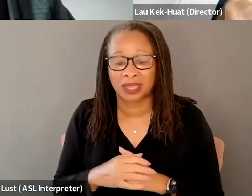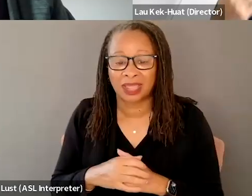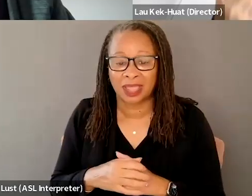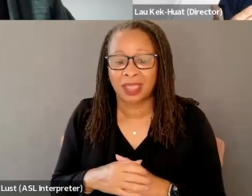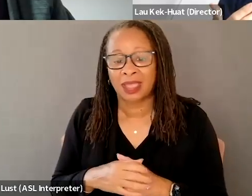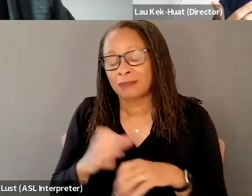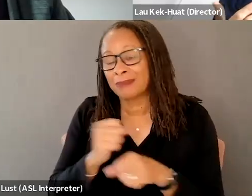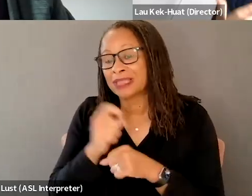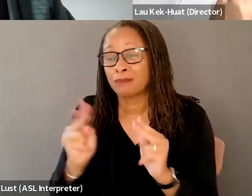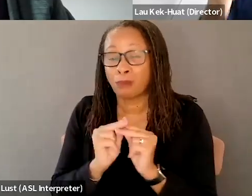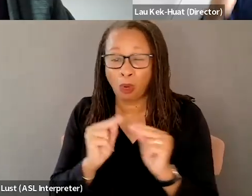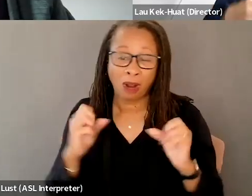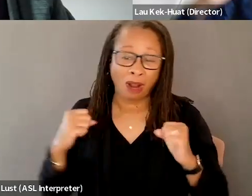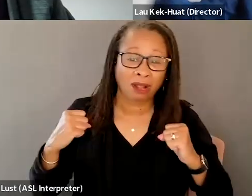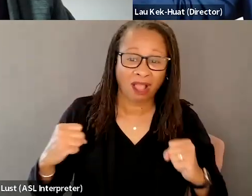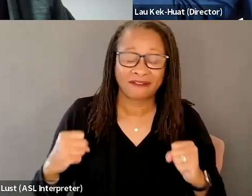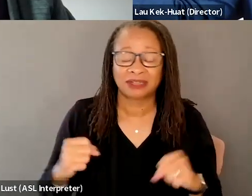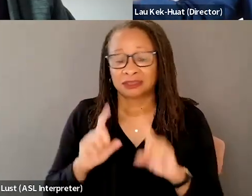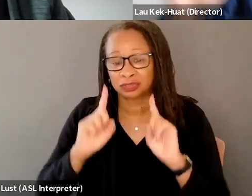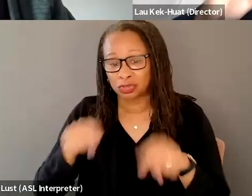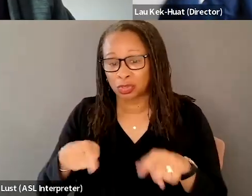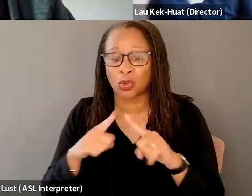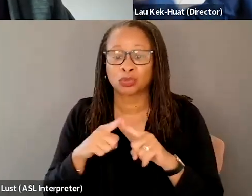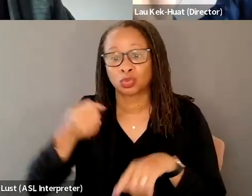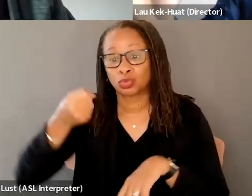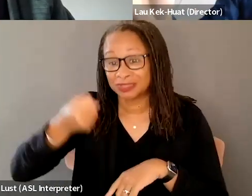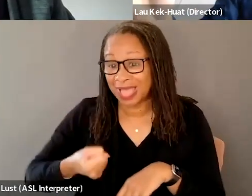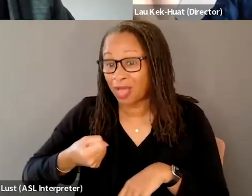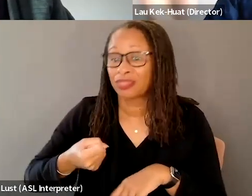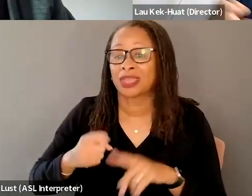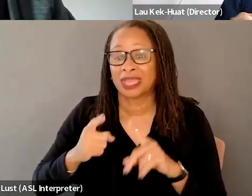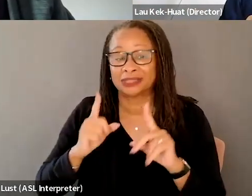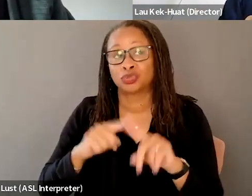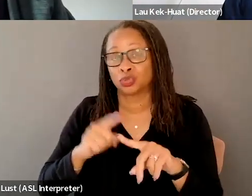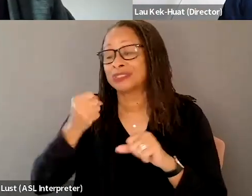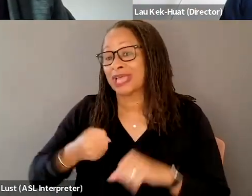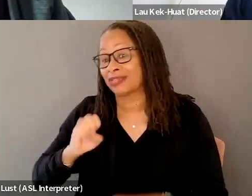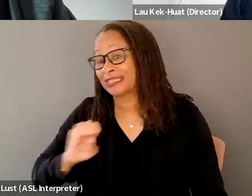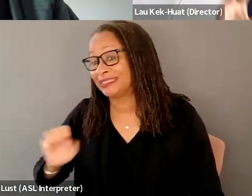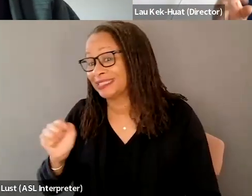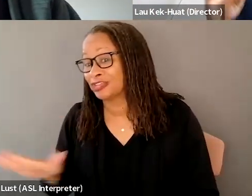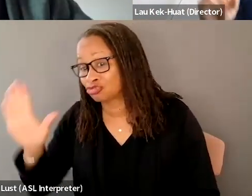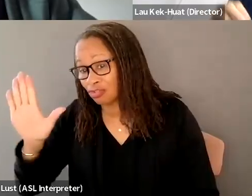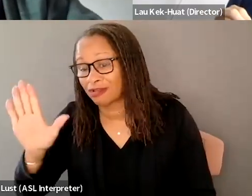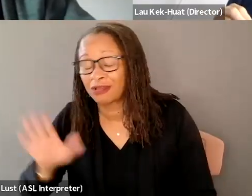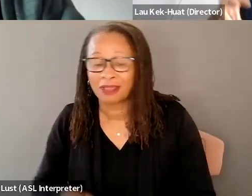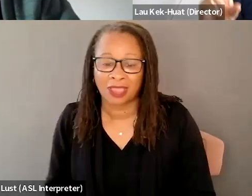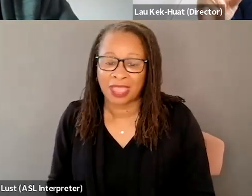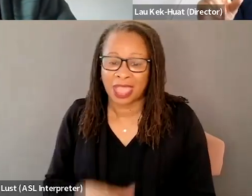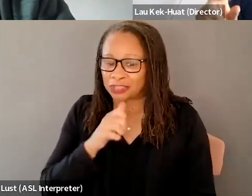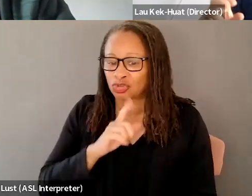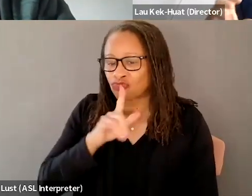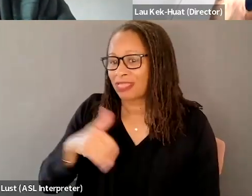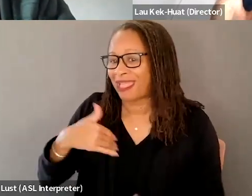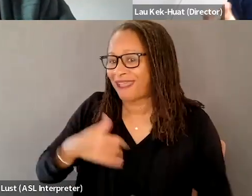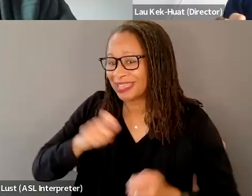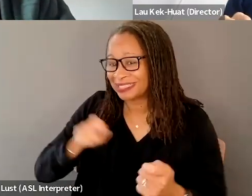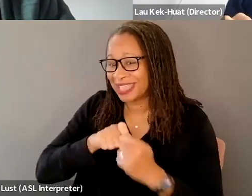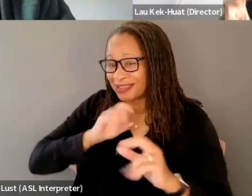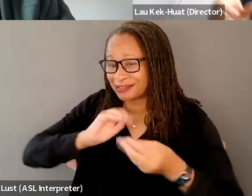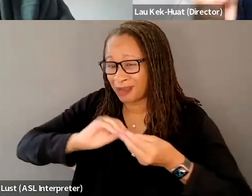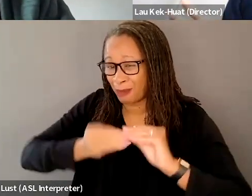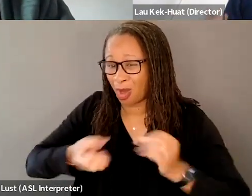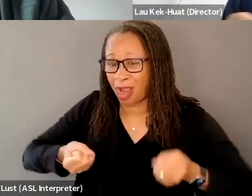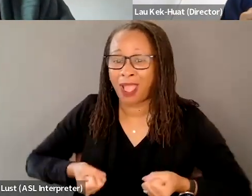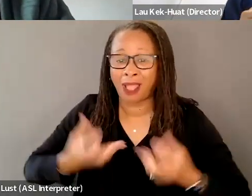them more confident they can go south and to the Southeast Asia. Right. Yeah, I don't really have an exact number of how